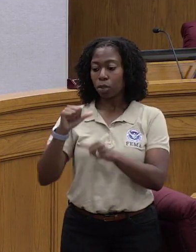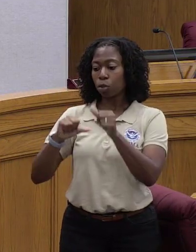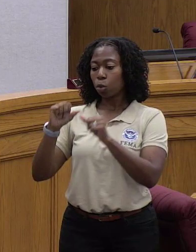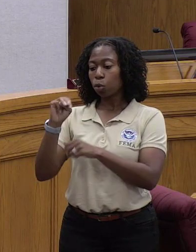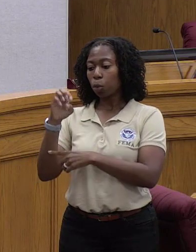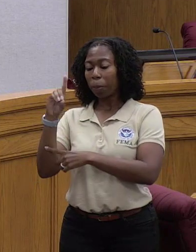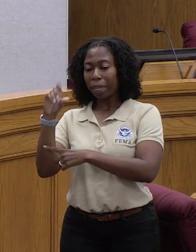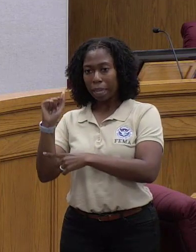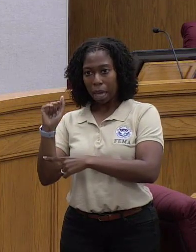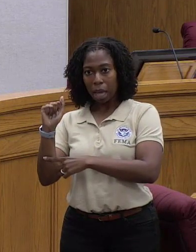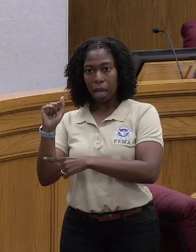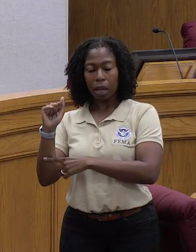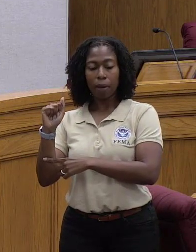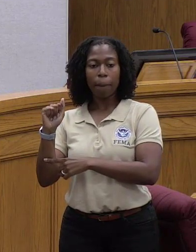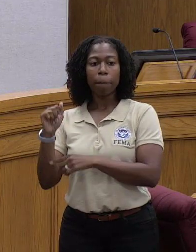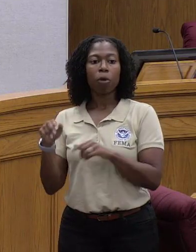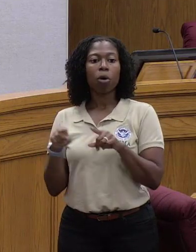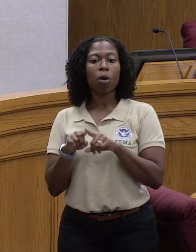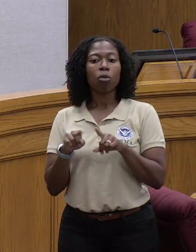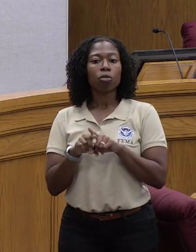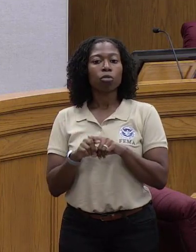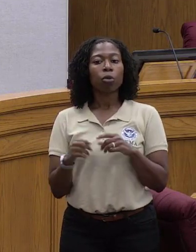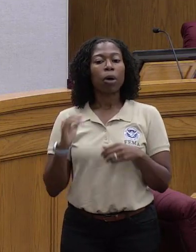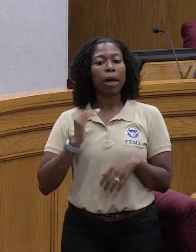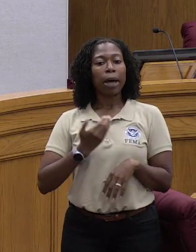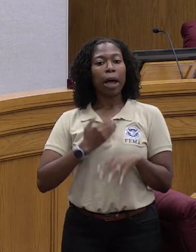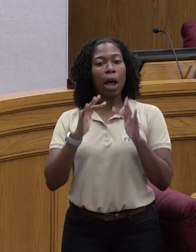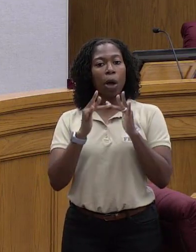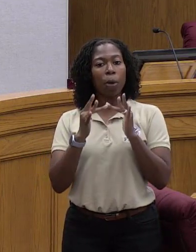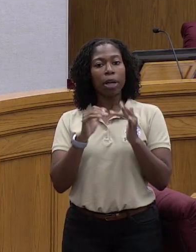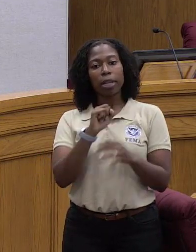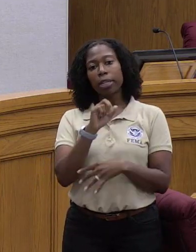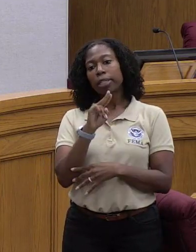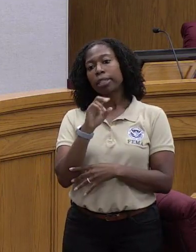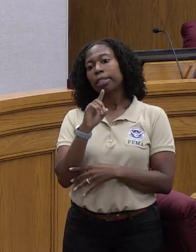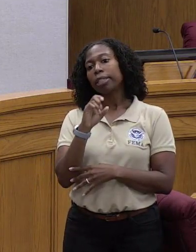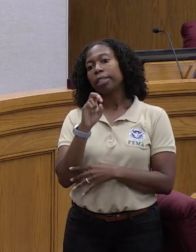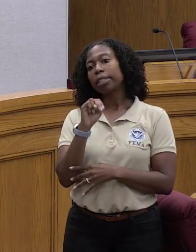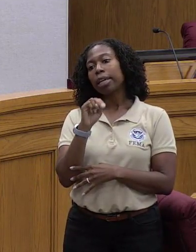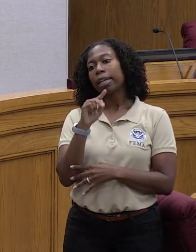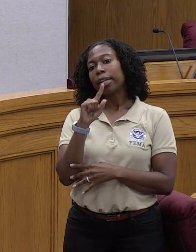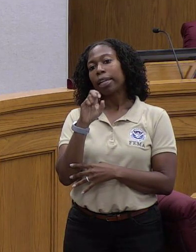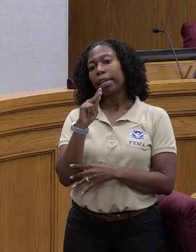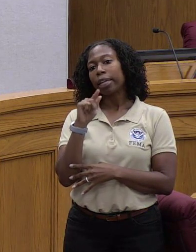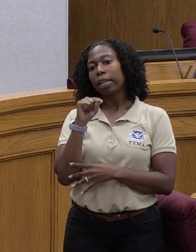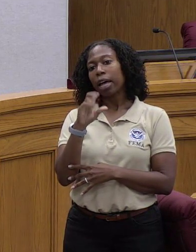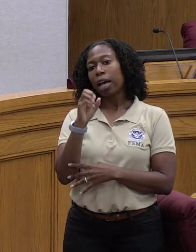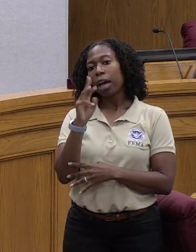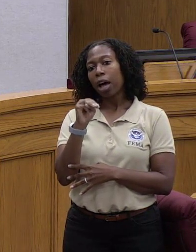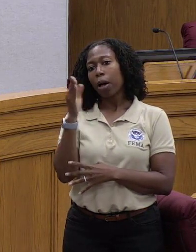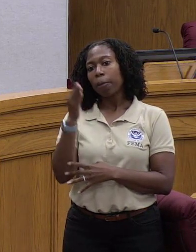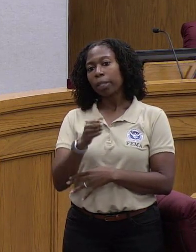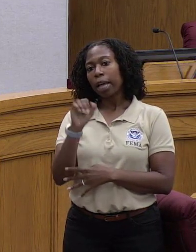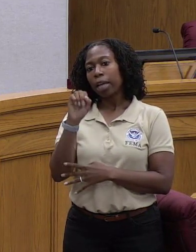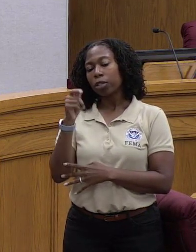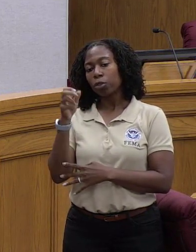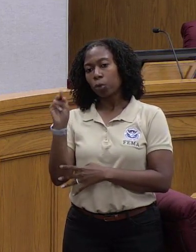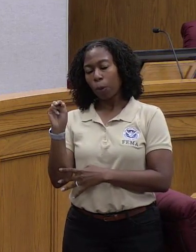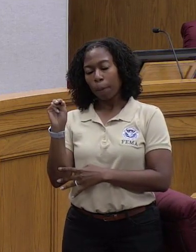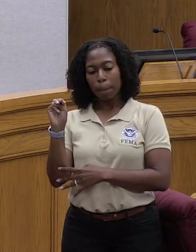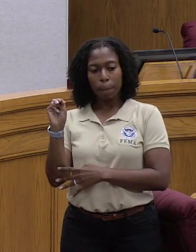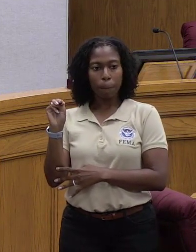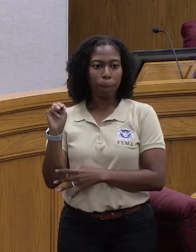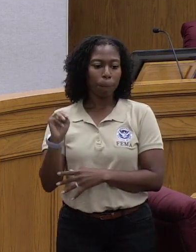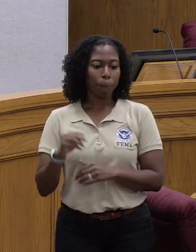media, as well as on our customer-facing website at suddenlink.com/storm. In addition,